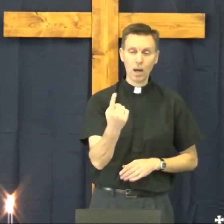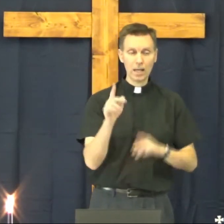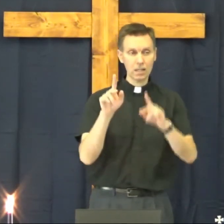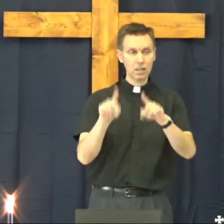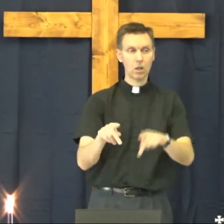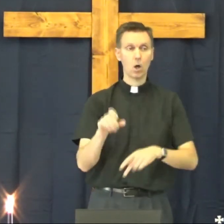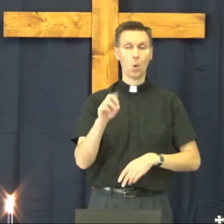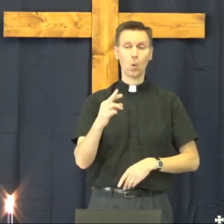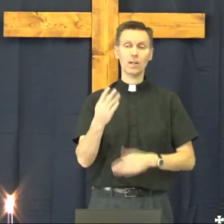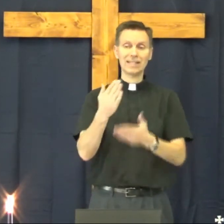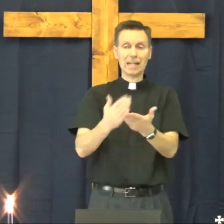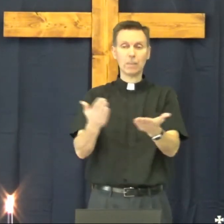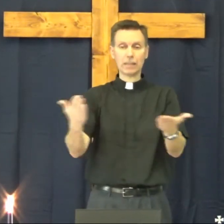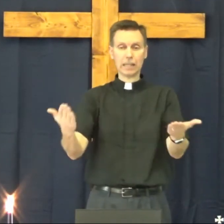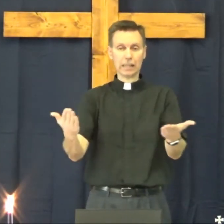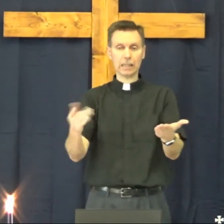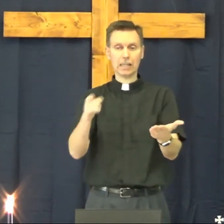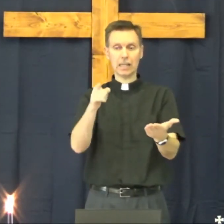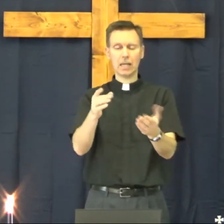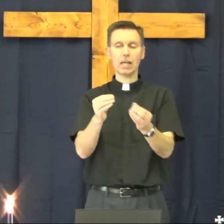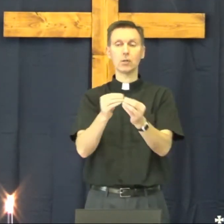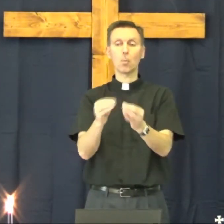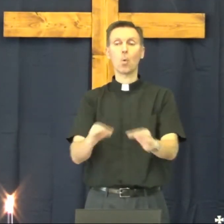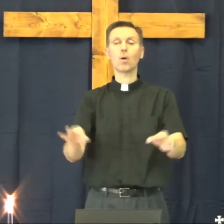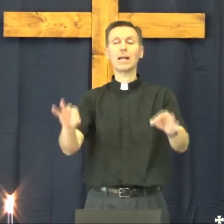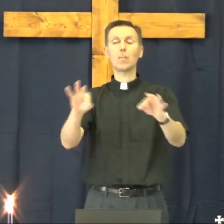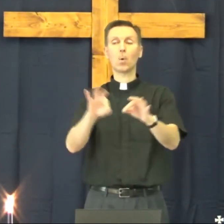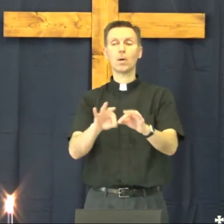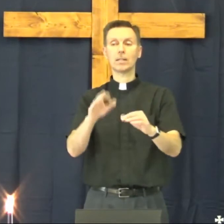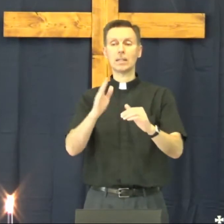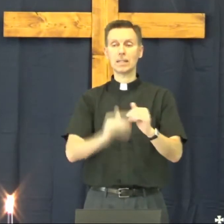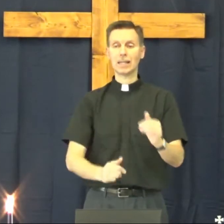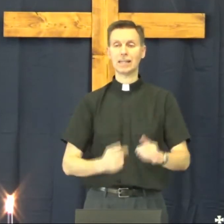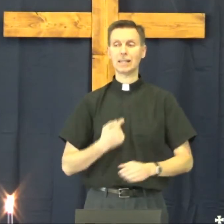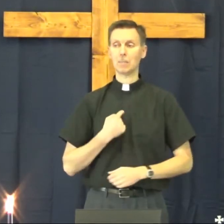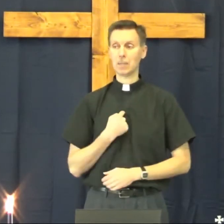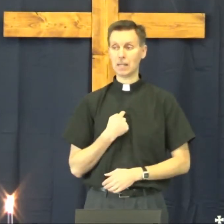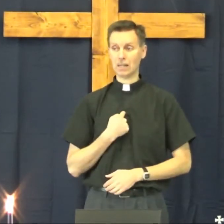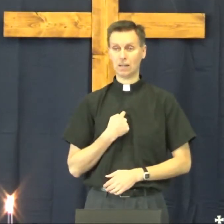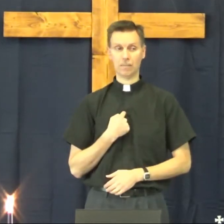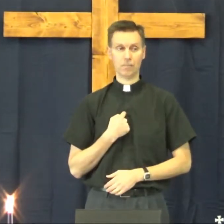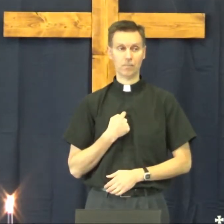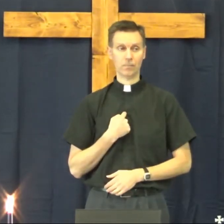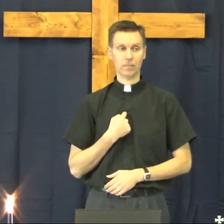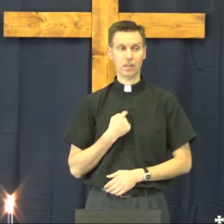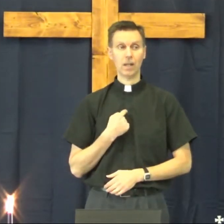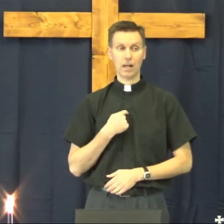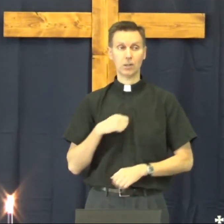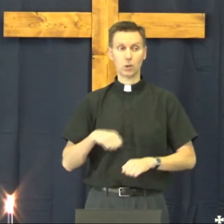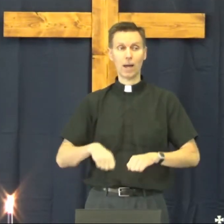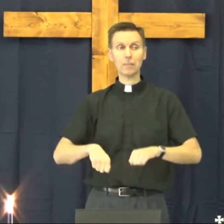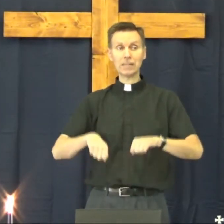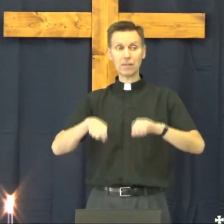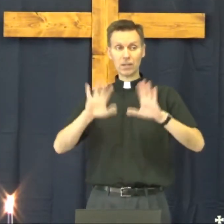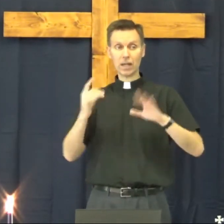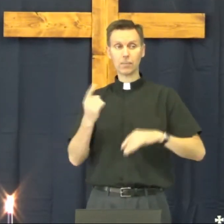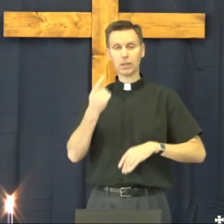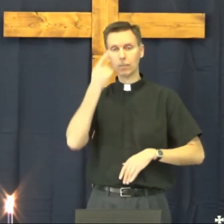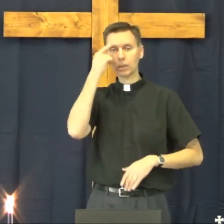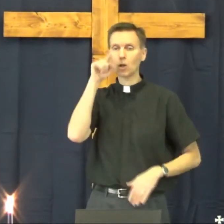someone or something is more important than me. So I'm giving up something